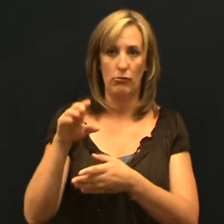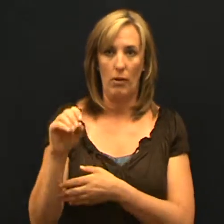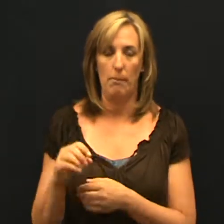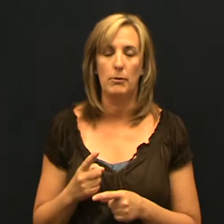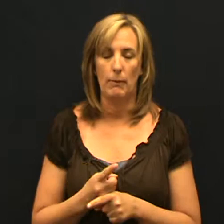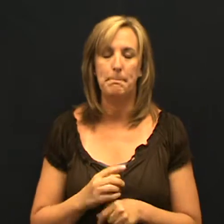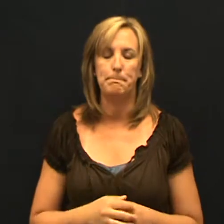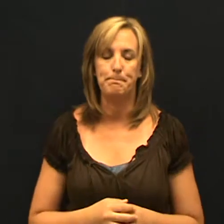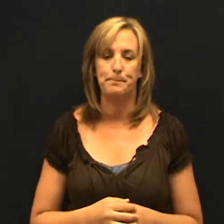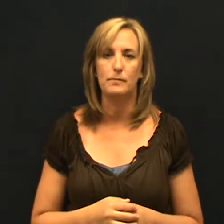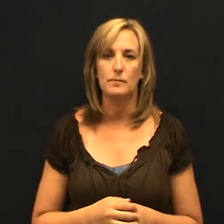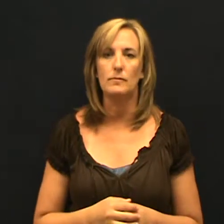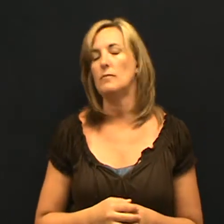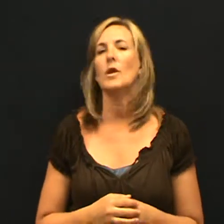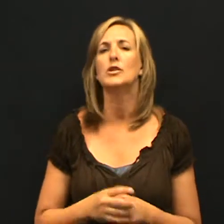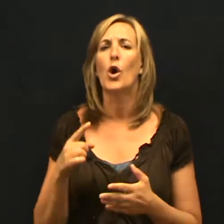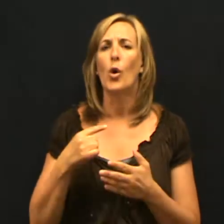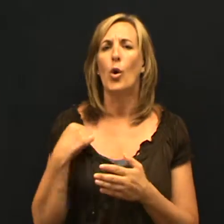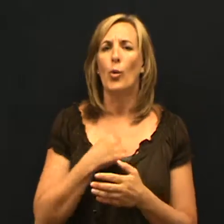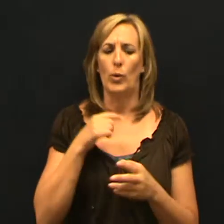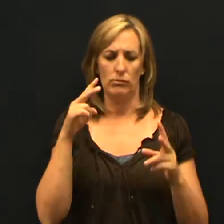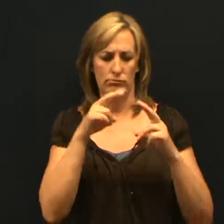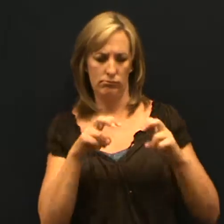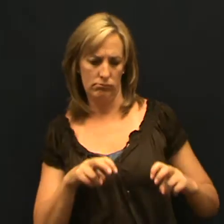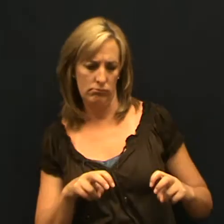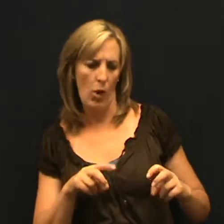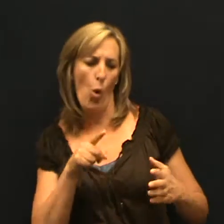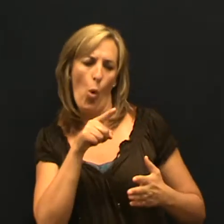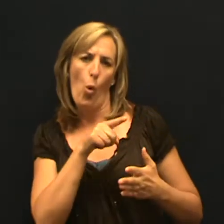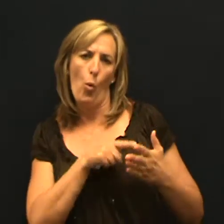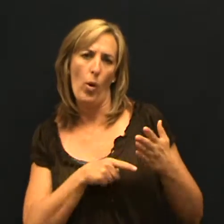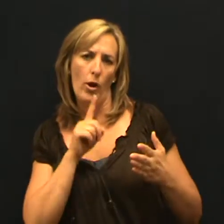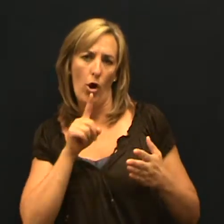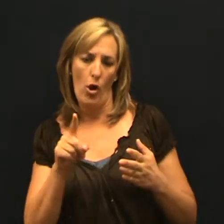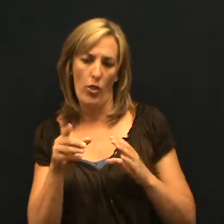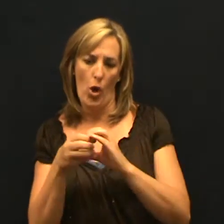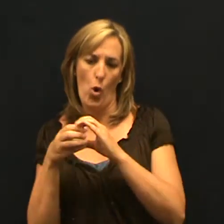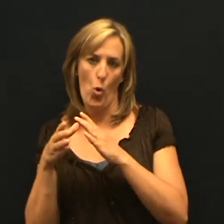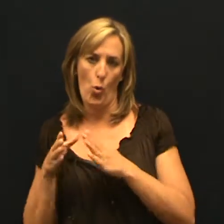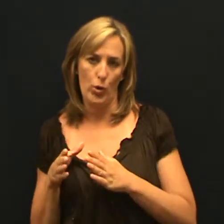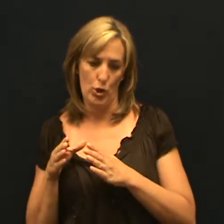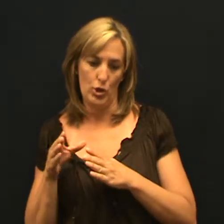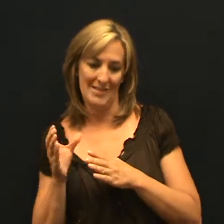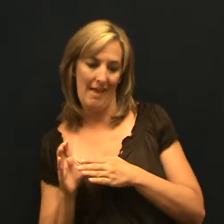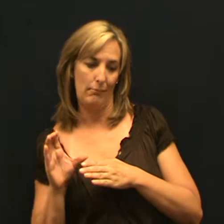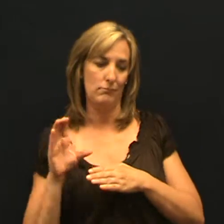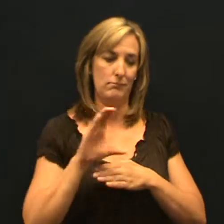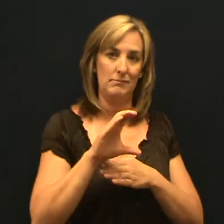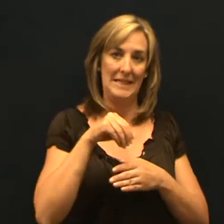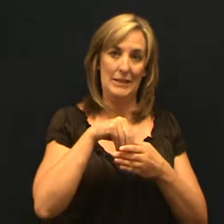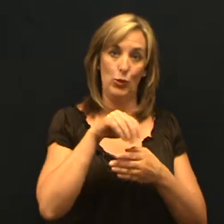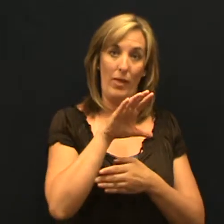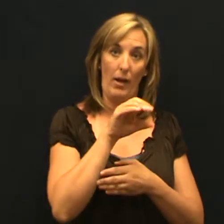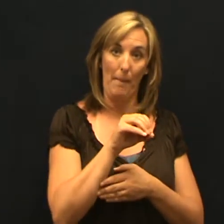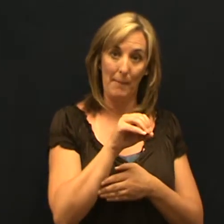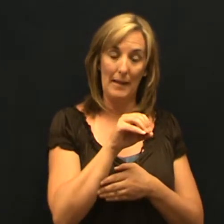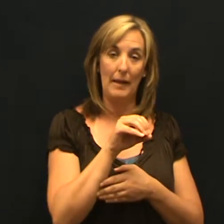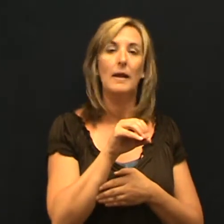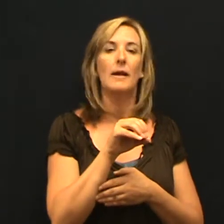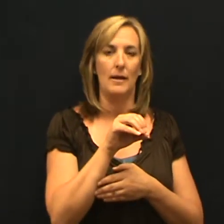that investment that our owners are putting in the company. So there again, return on equity is our net income